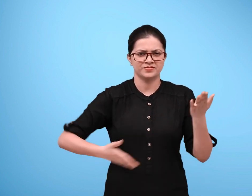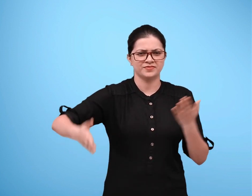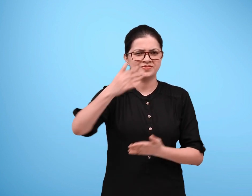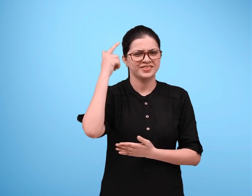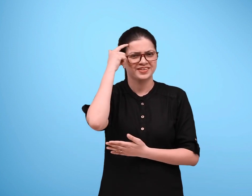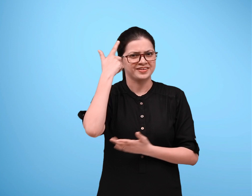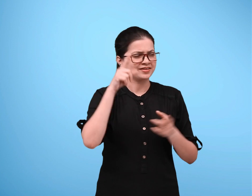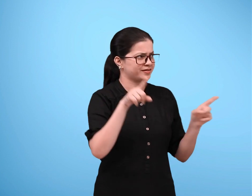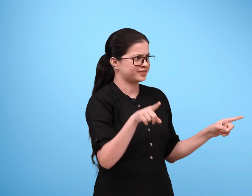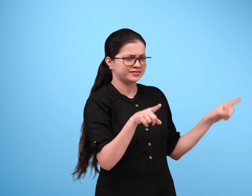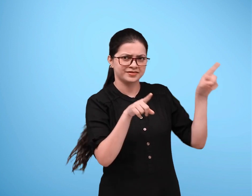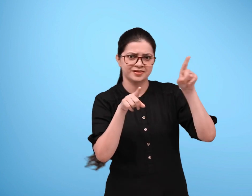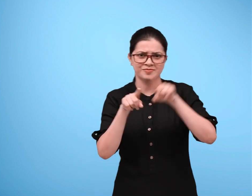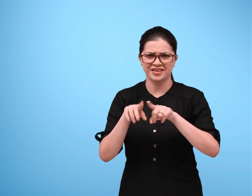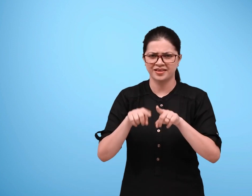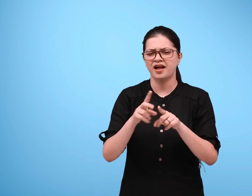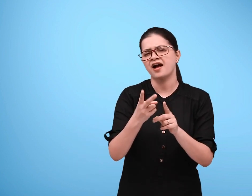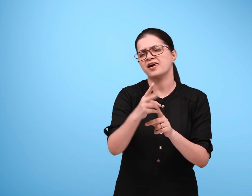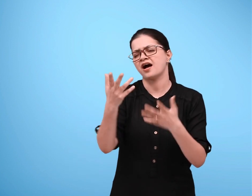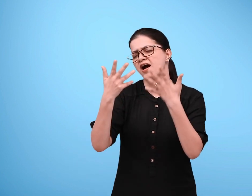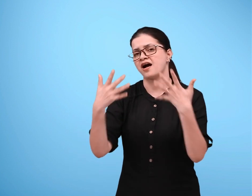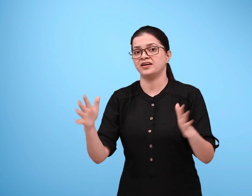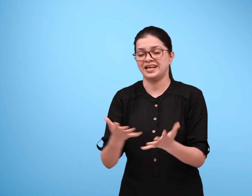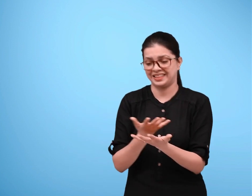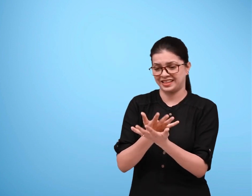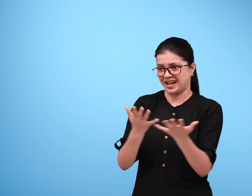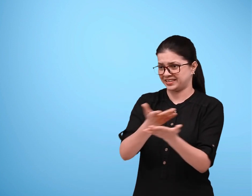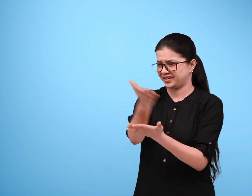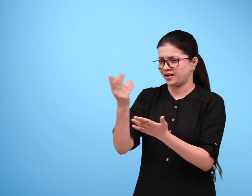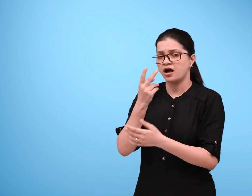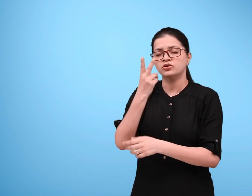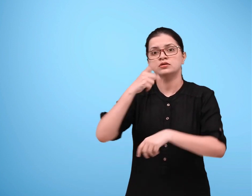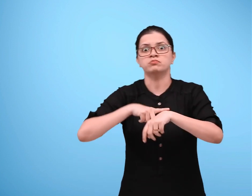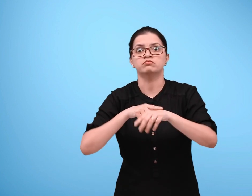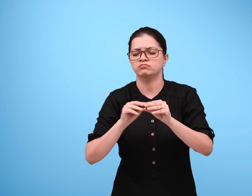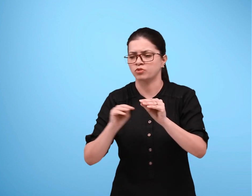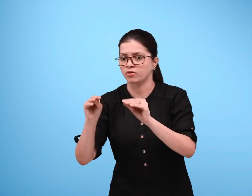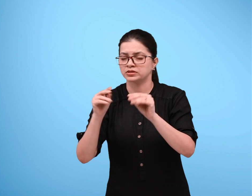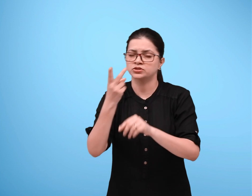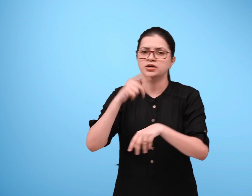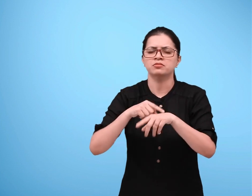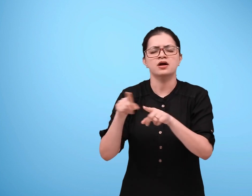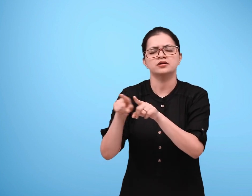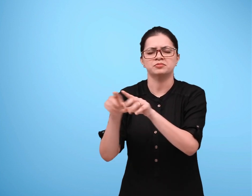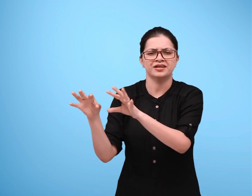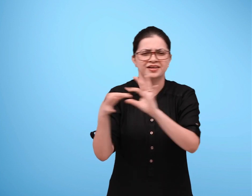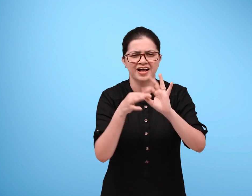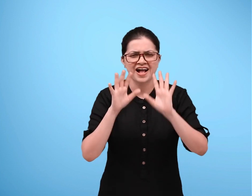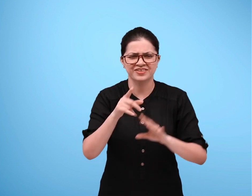Can you think of other examples where objects undergo combinations of different types of motion?